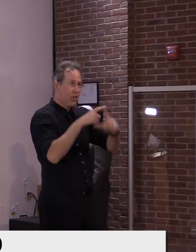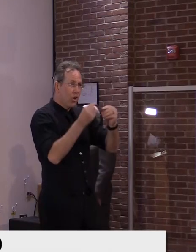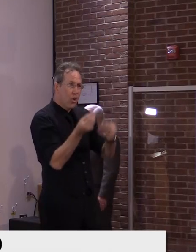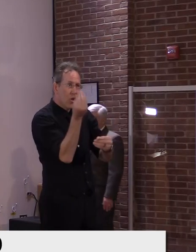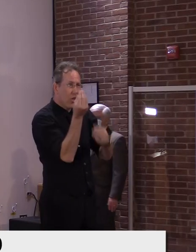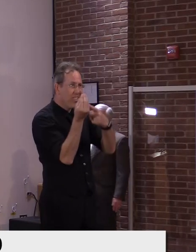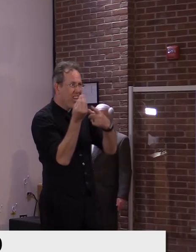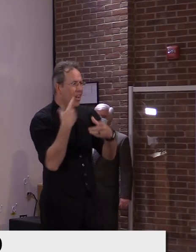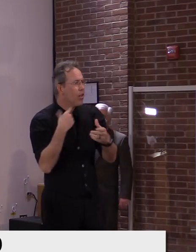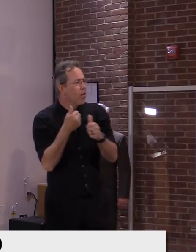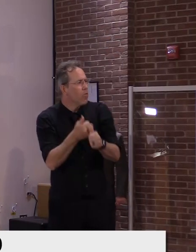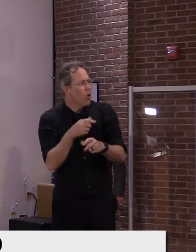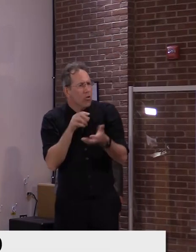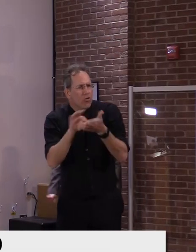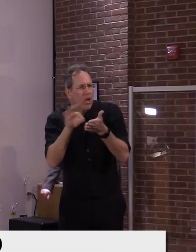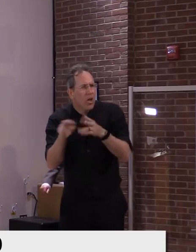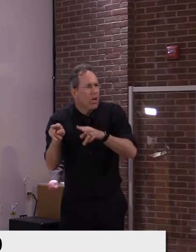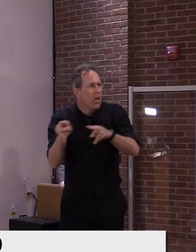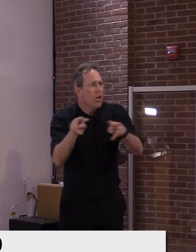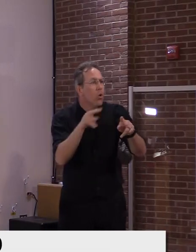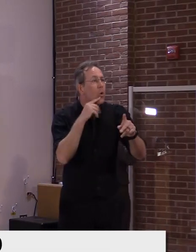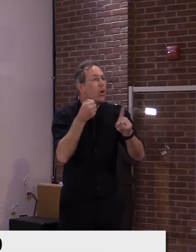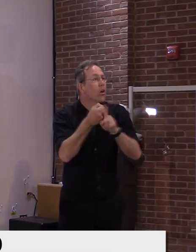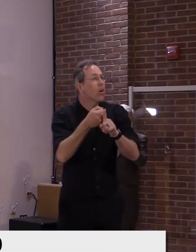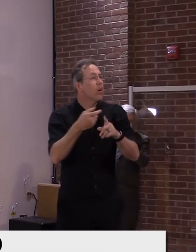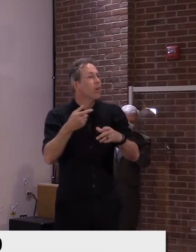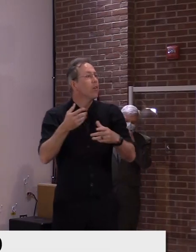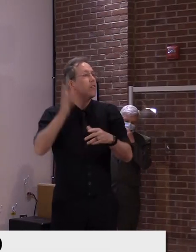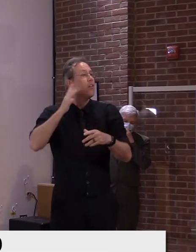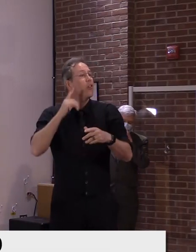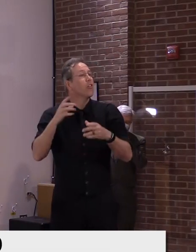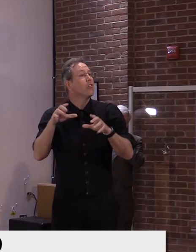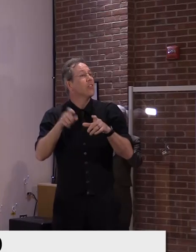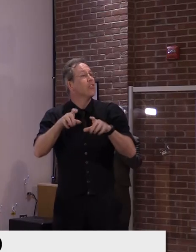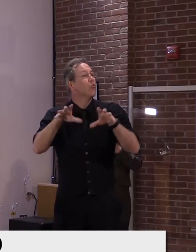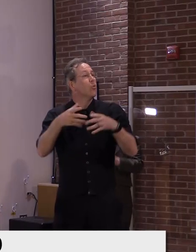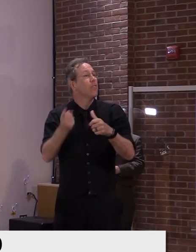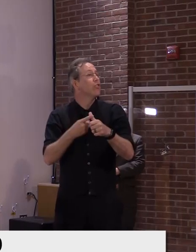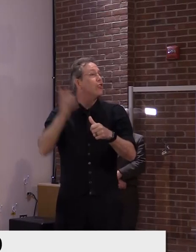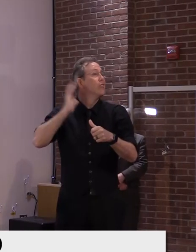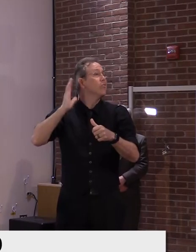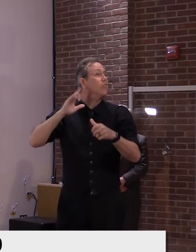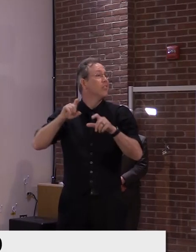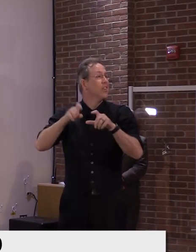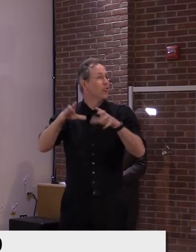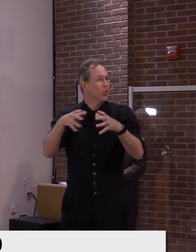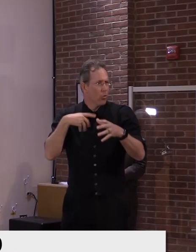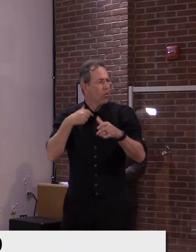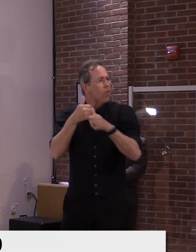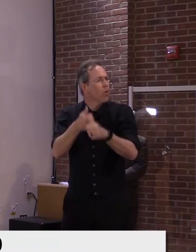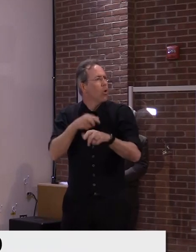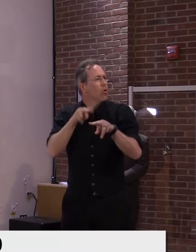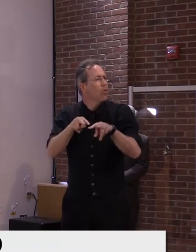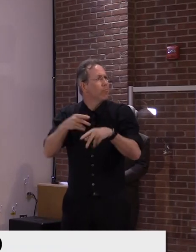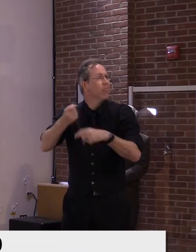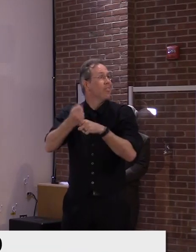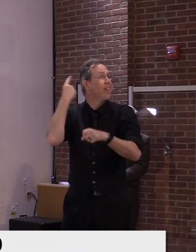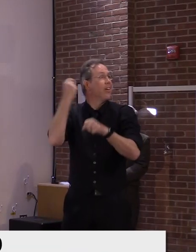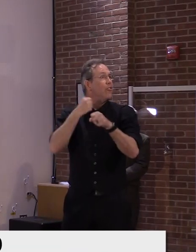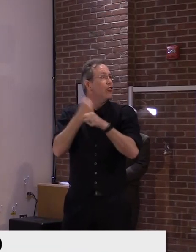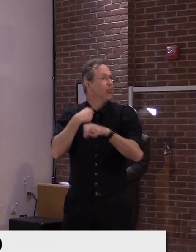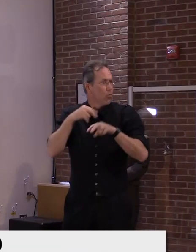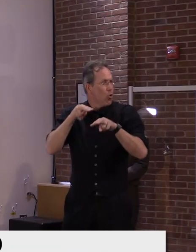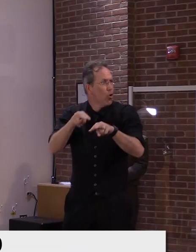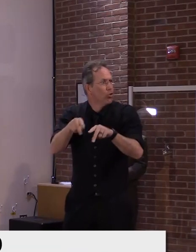cases of whatever, just to make sure things don't develop over time. That's why we have this vaccine adverse event reporting